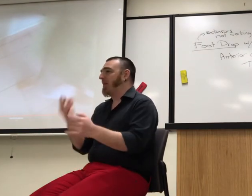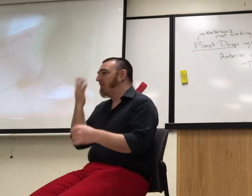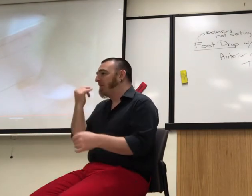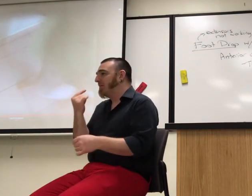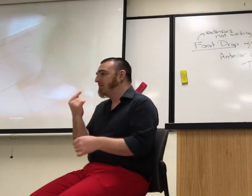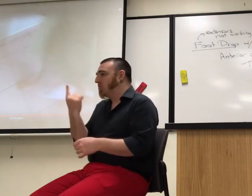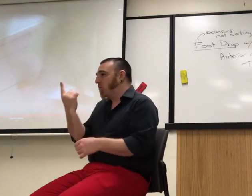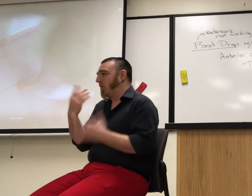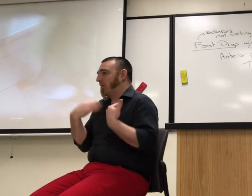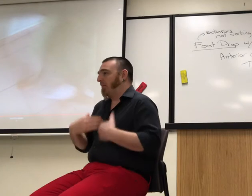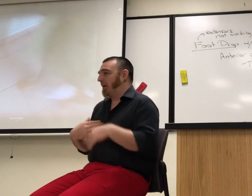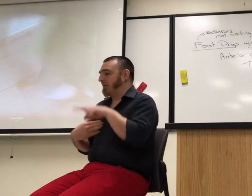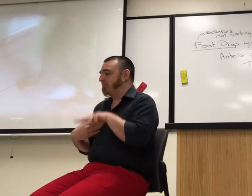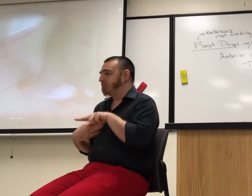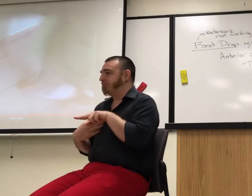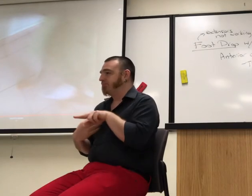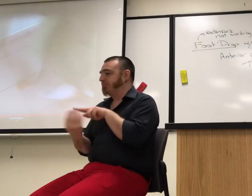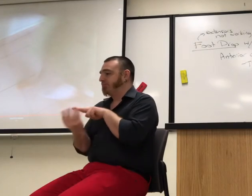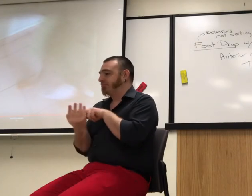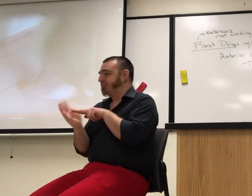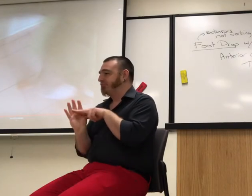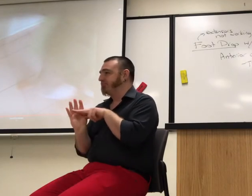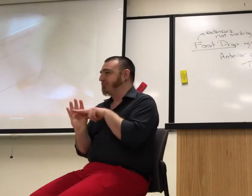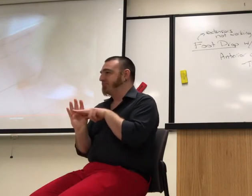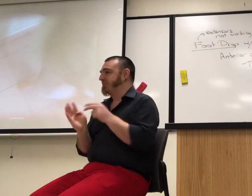at one time so everyone can see.